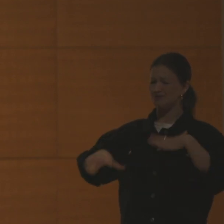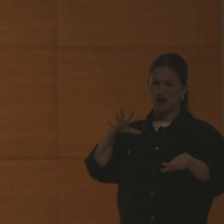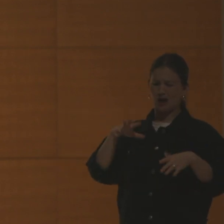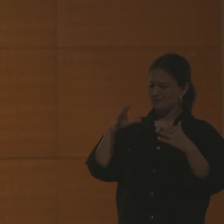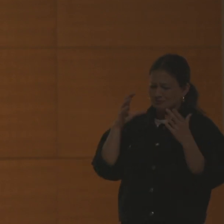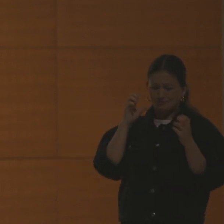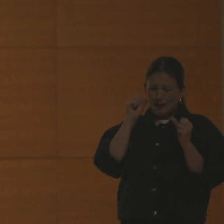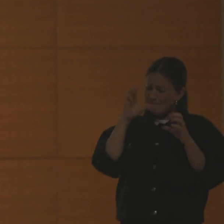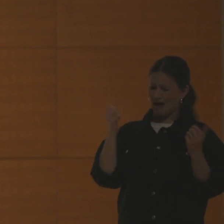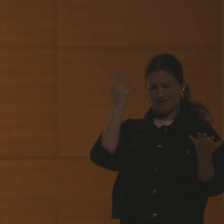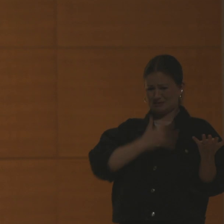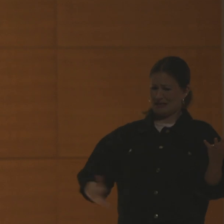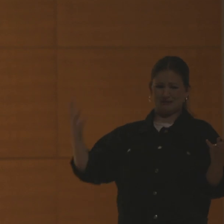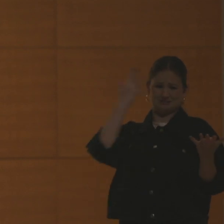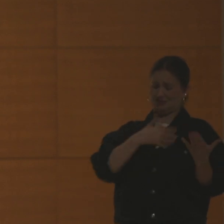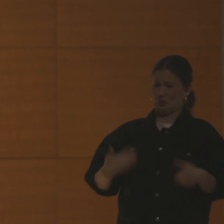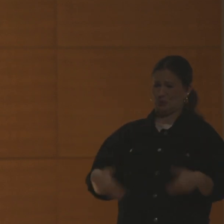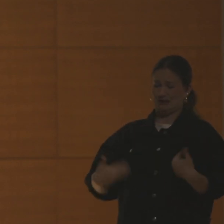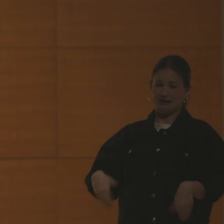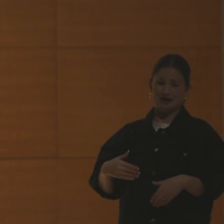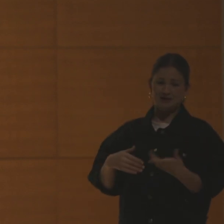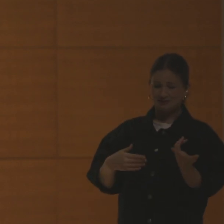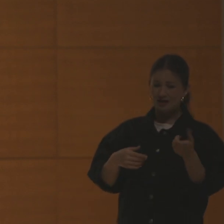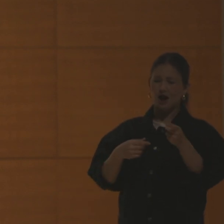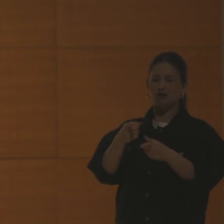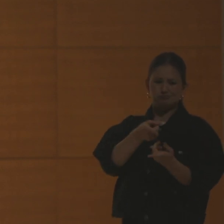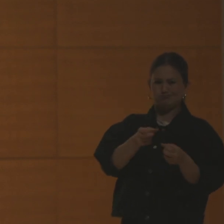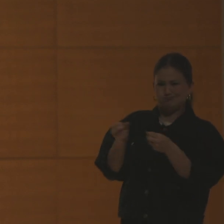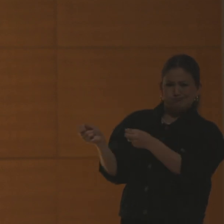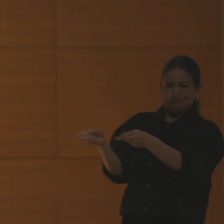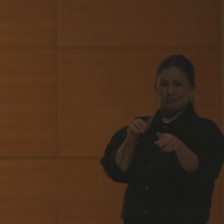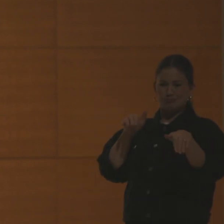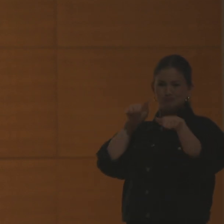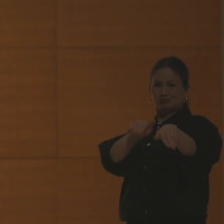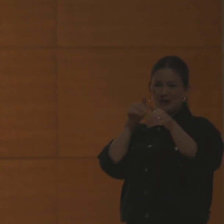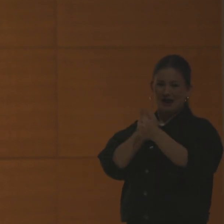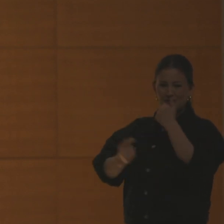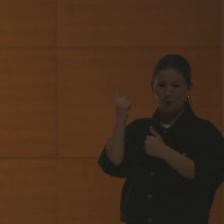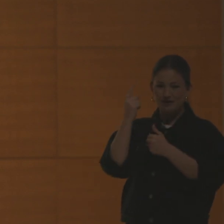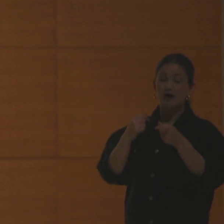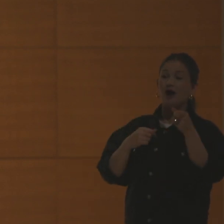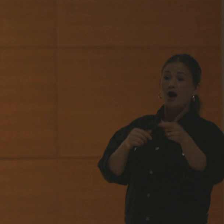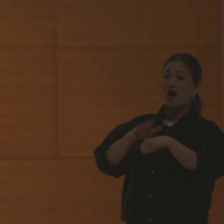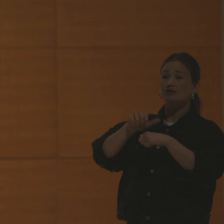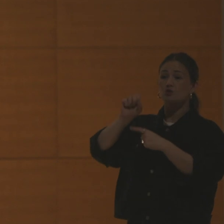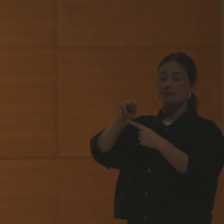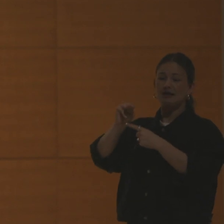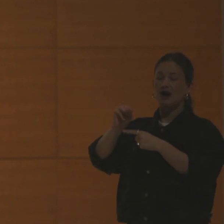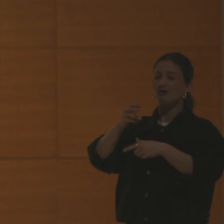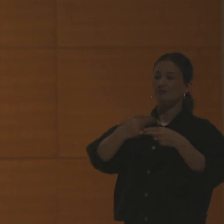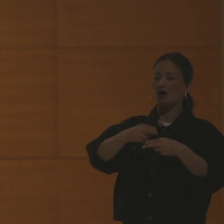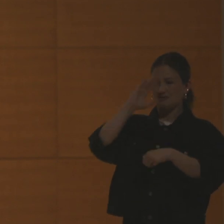threads, exquisite threads, showing us all up, is Robert Jones Jr., formerly known on social media as, quote, Son of Baldwin,